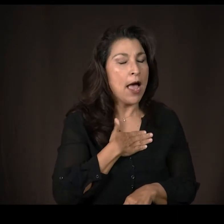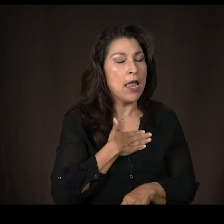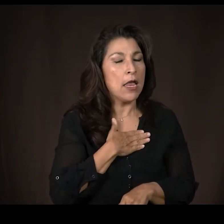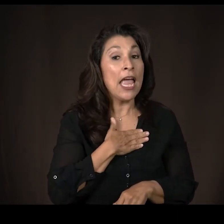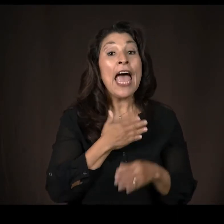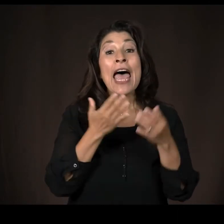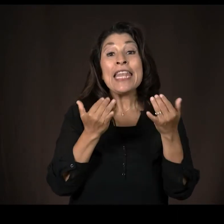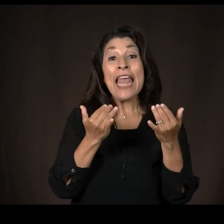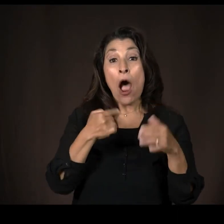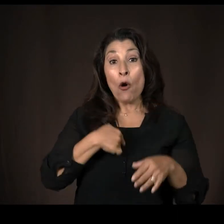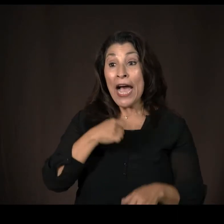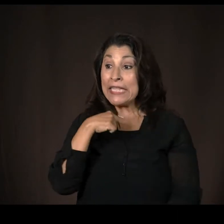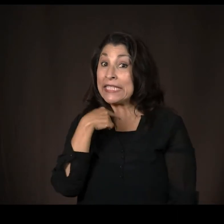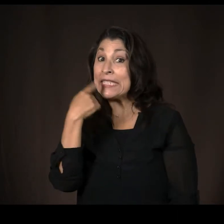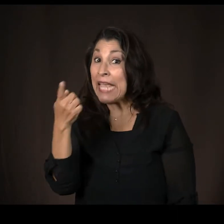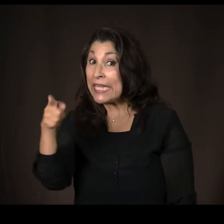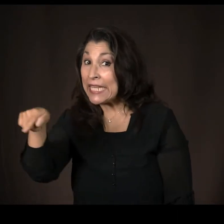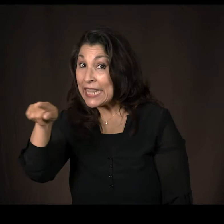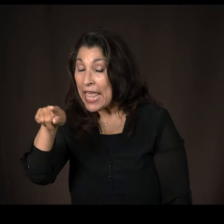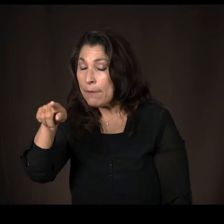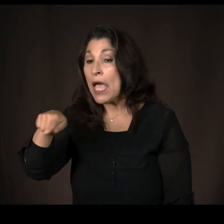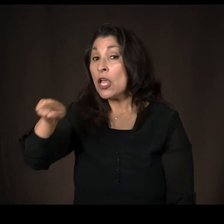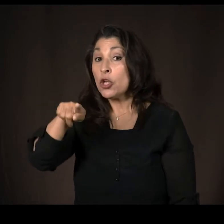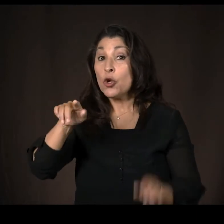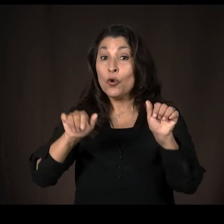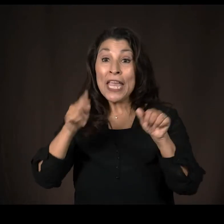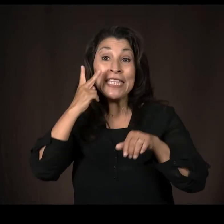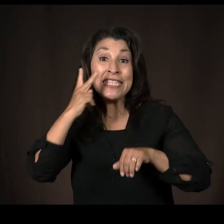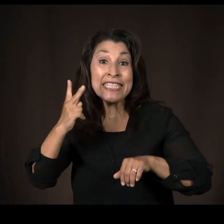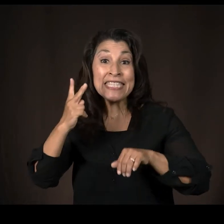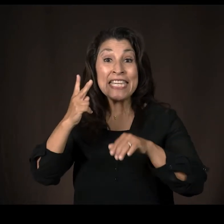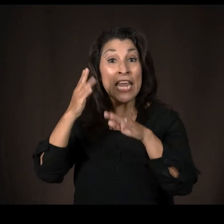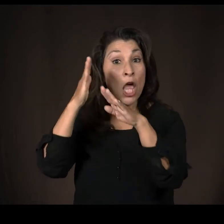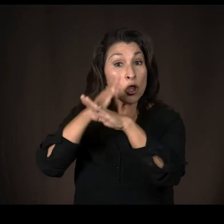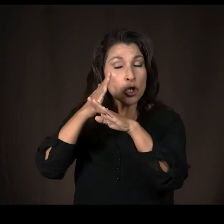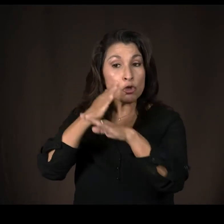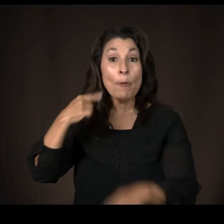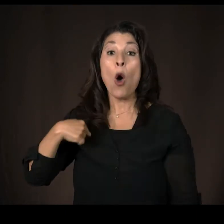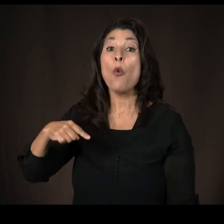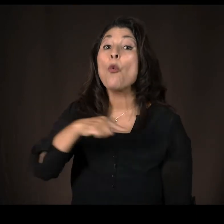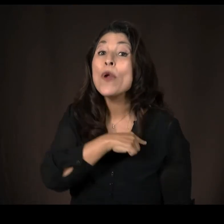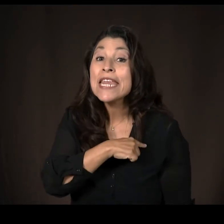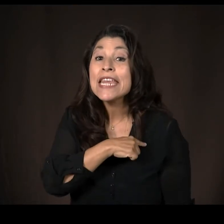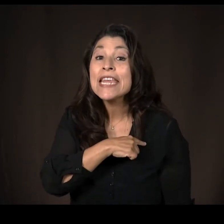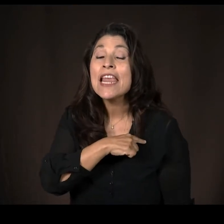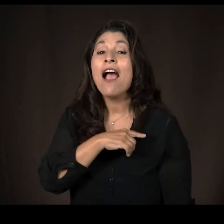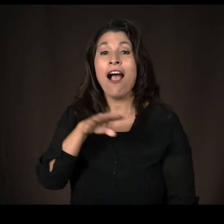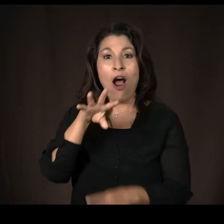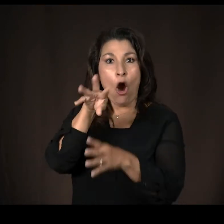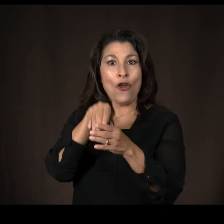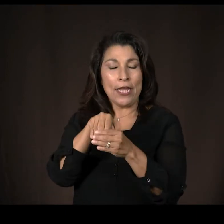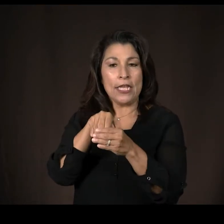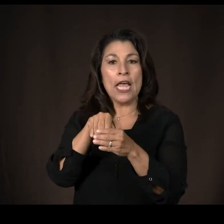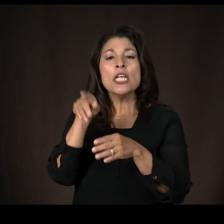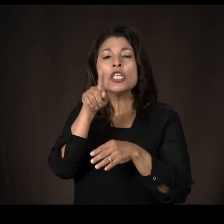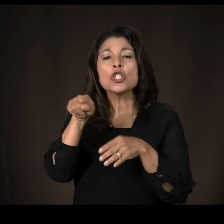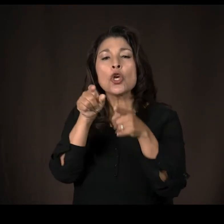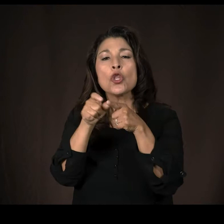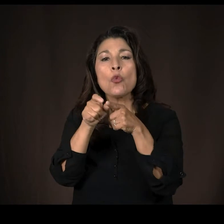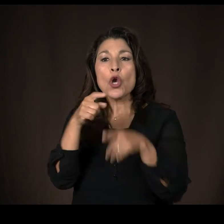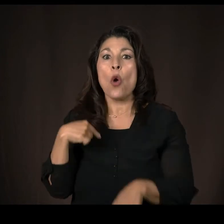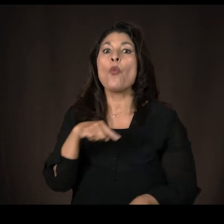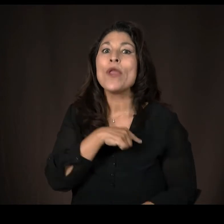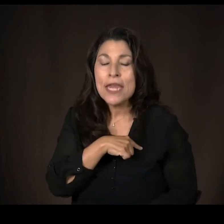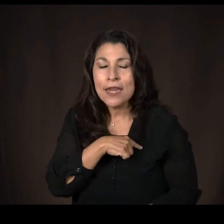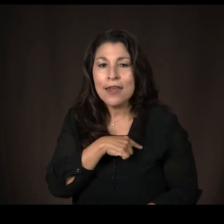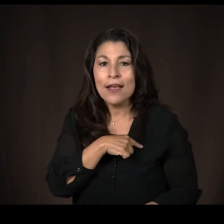them, you can see the trouble we are in. Circle the word we. You can see the